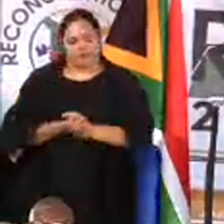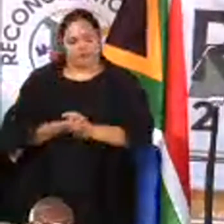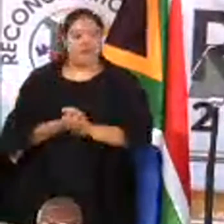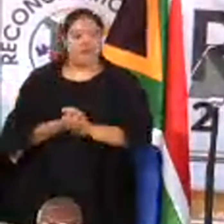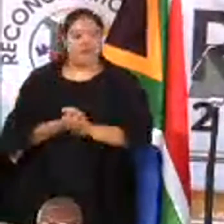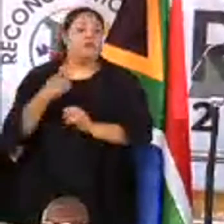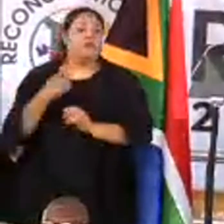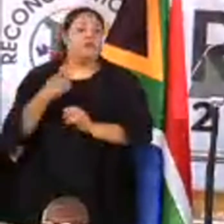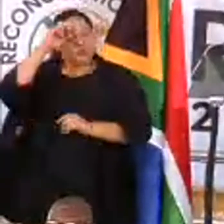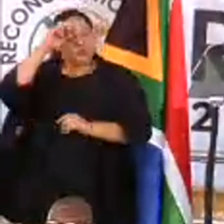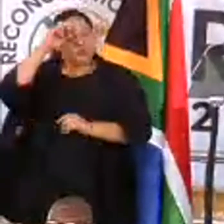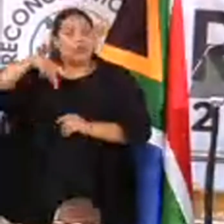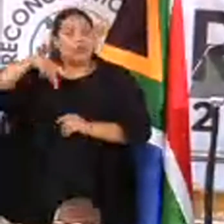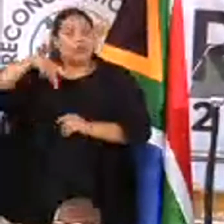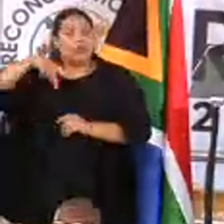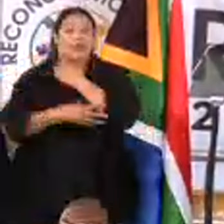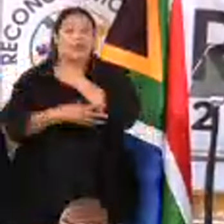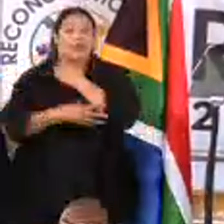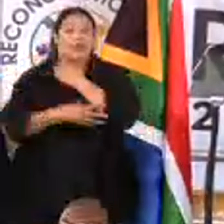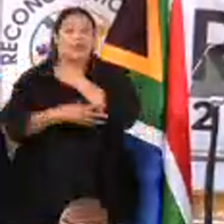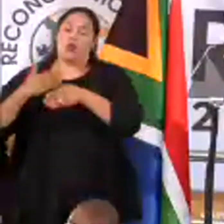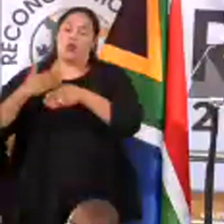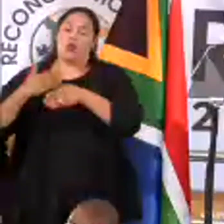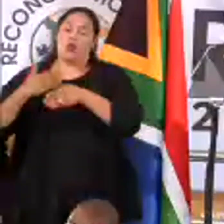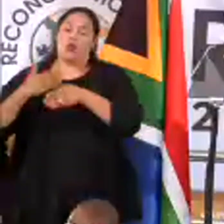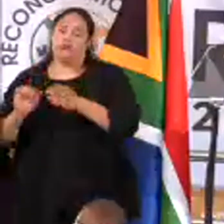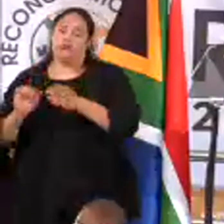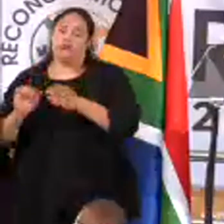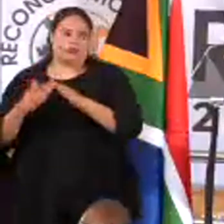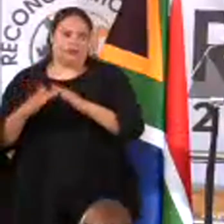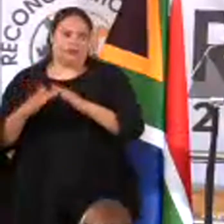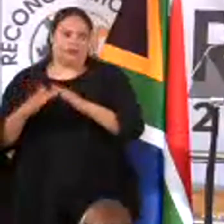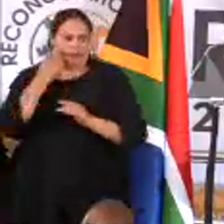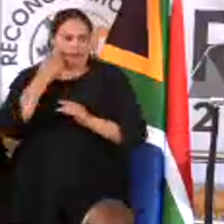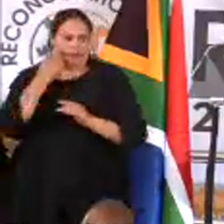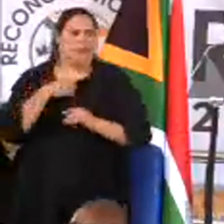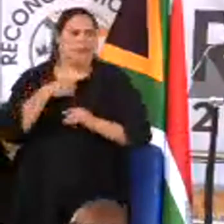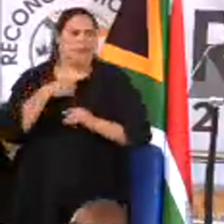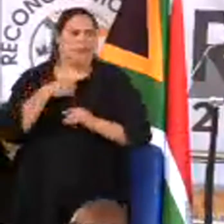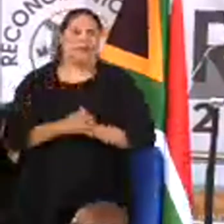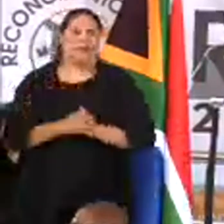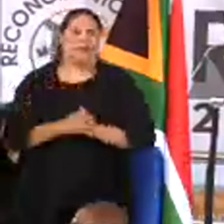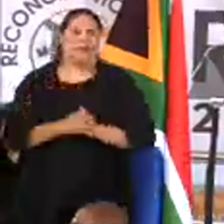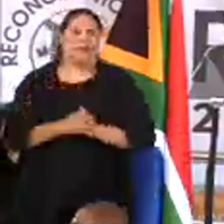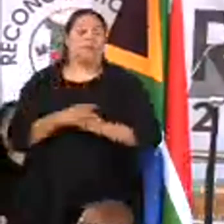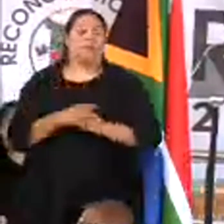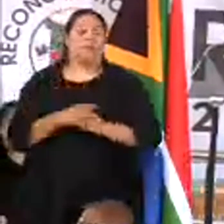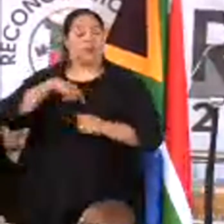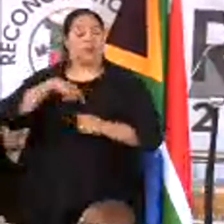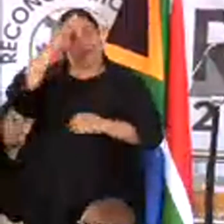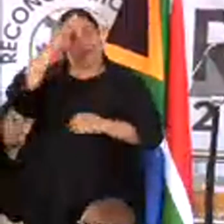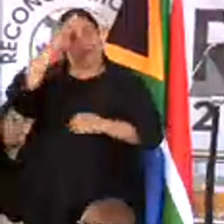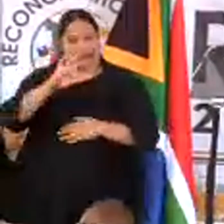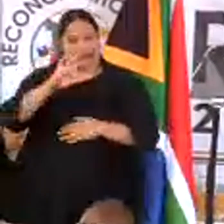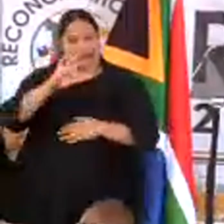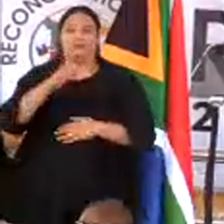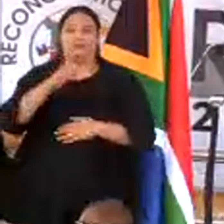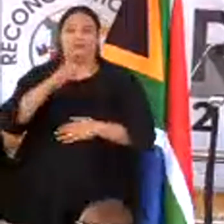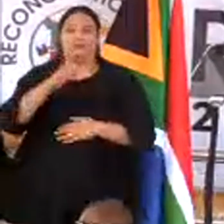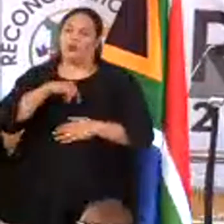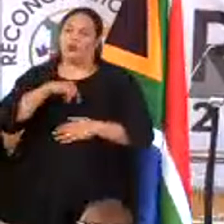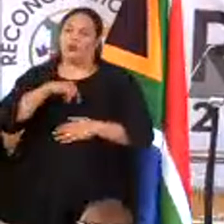the students from poor and working class families. As a government, we